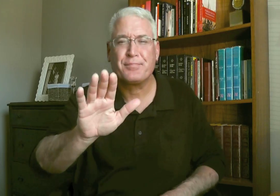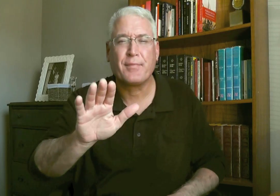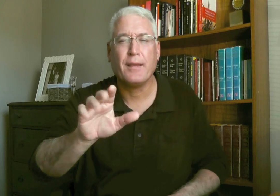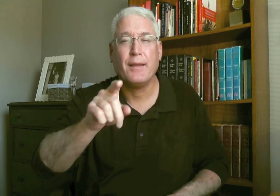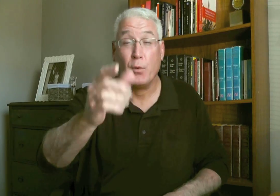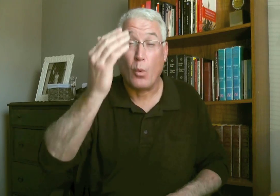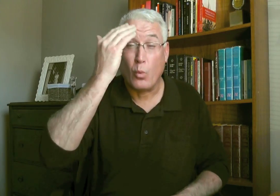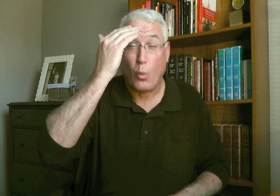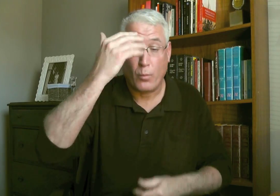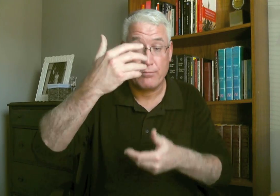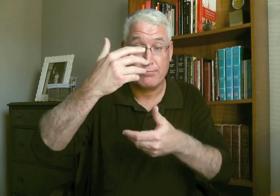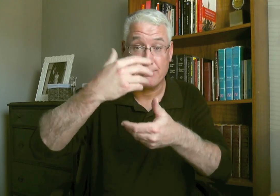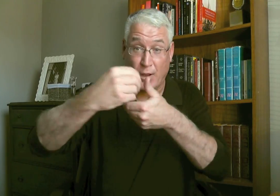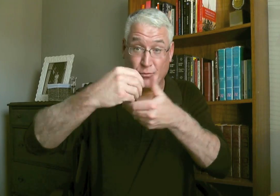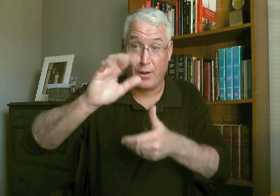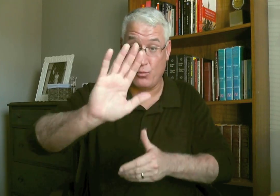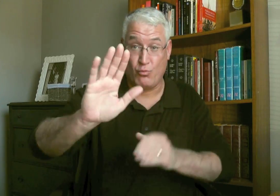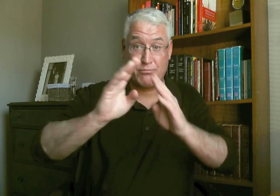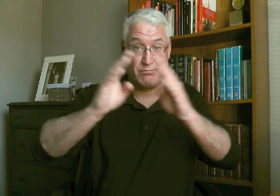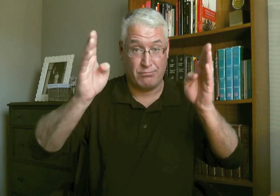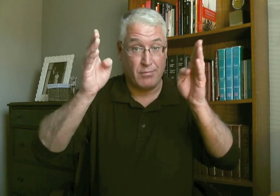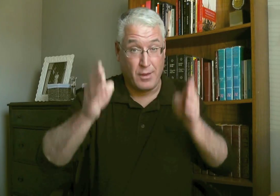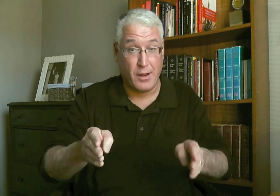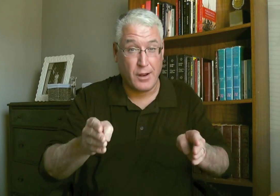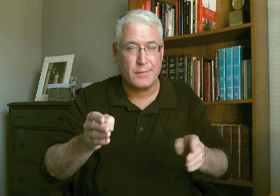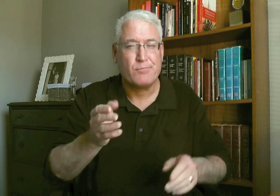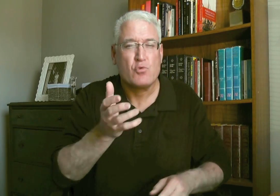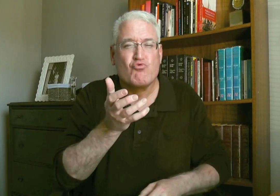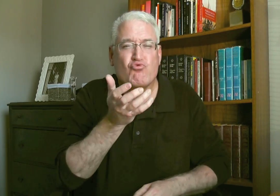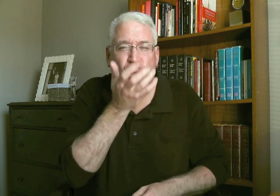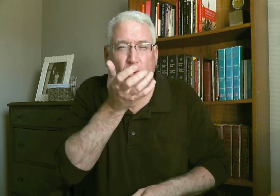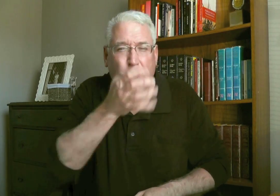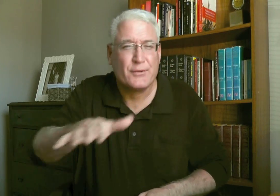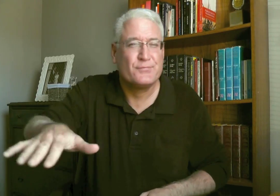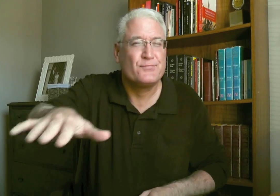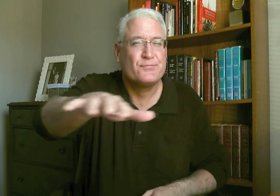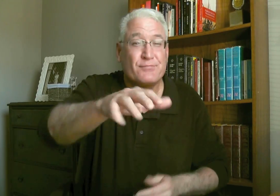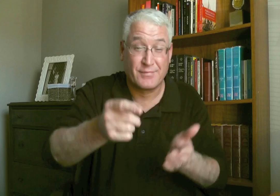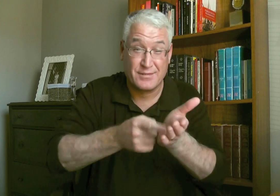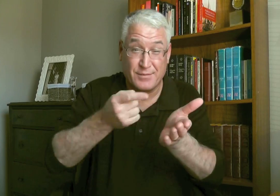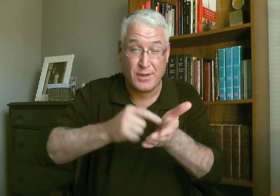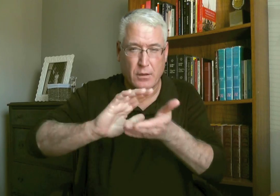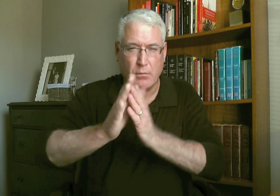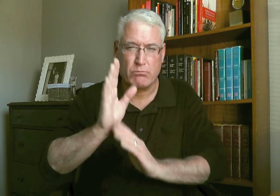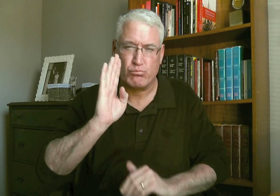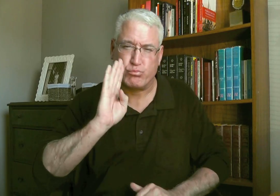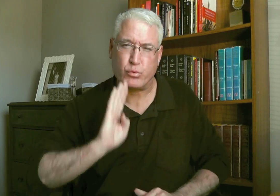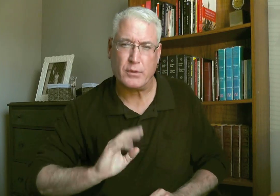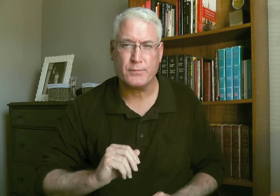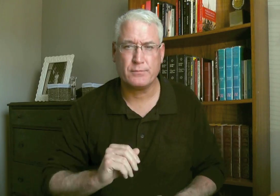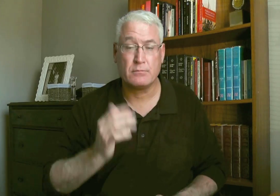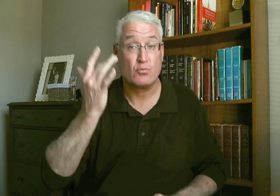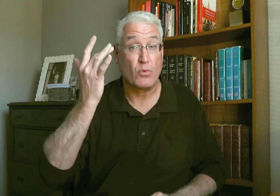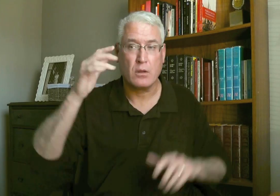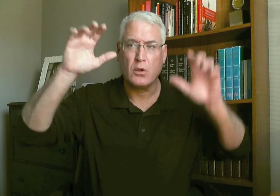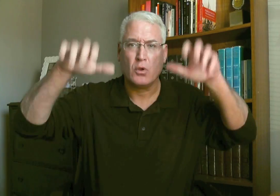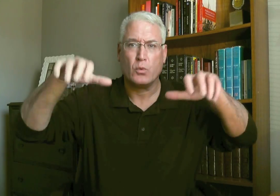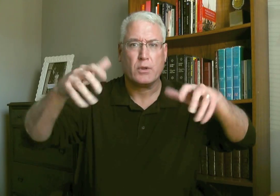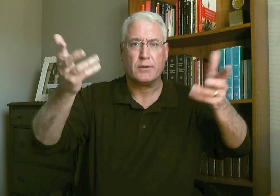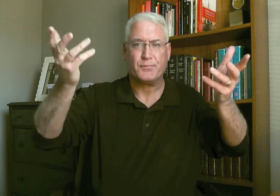enough. Outside your house, the lawn, And sometimes it becomes brown.